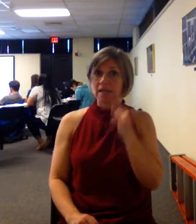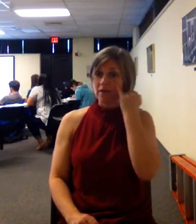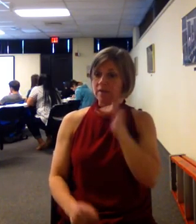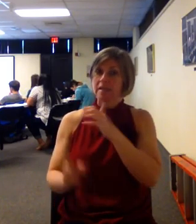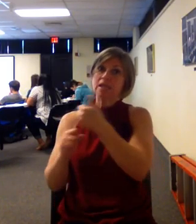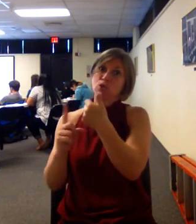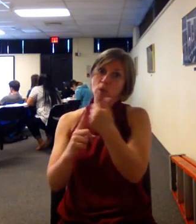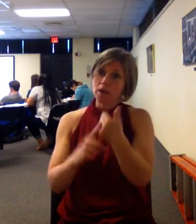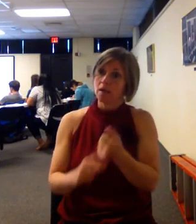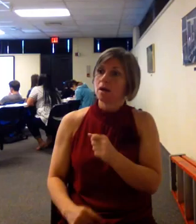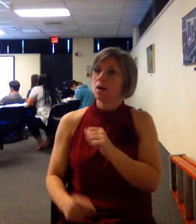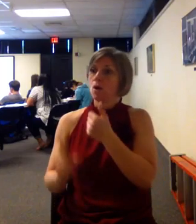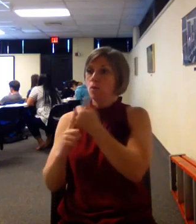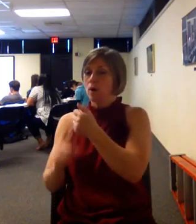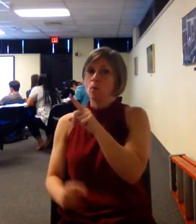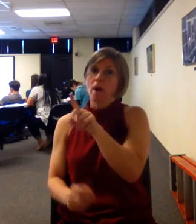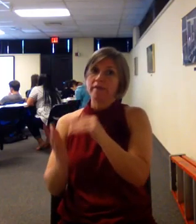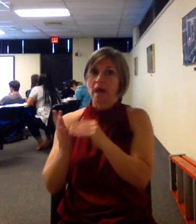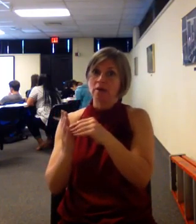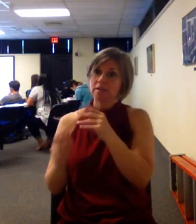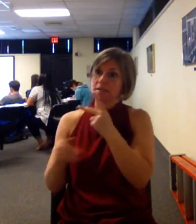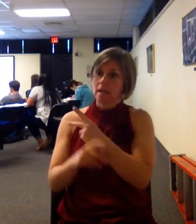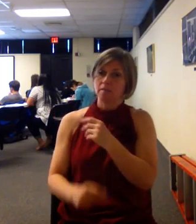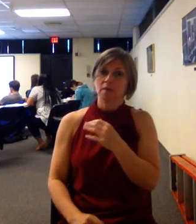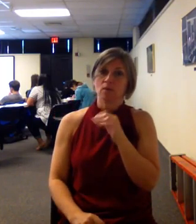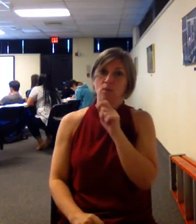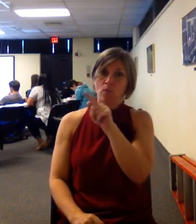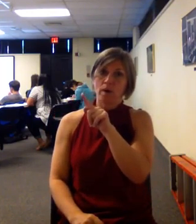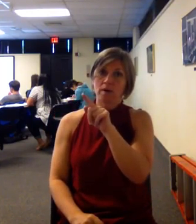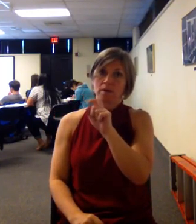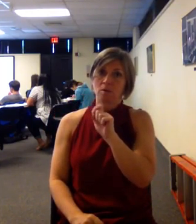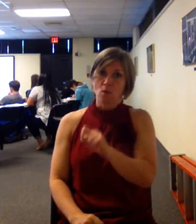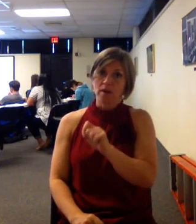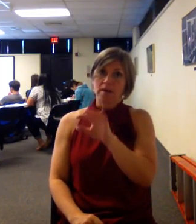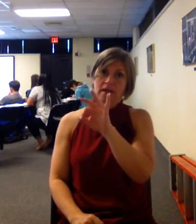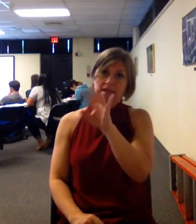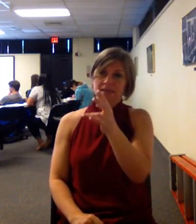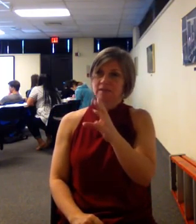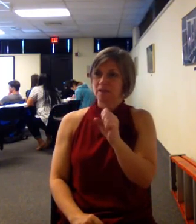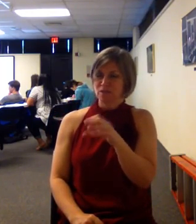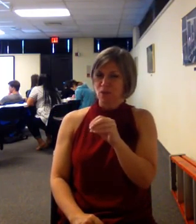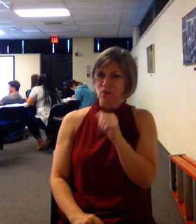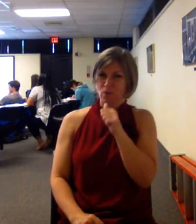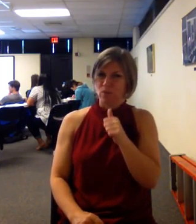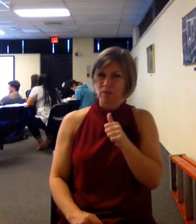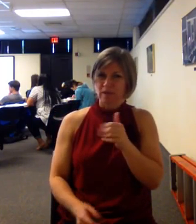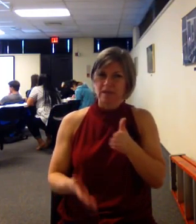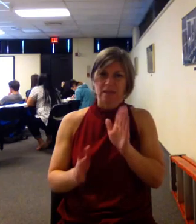said 1,000 par face value times 0.97. So don't let the 19.4 million throw you